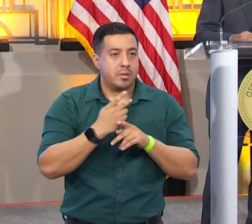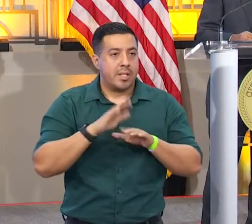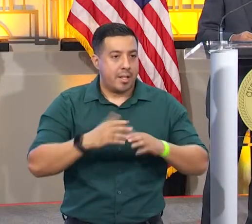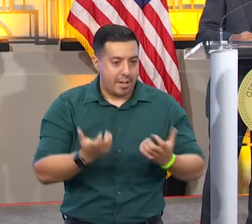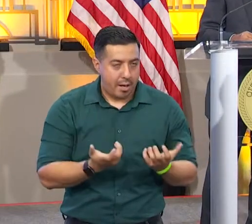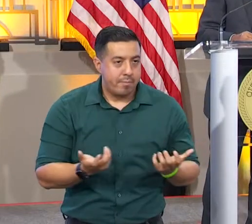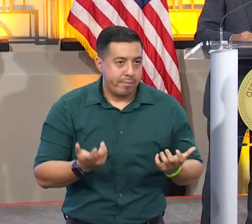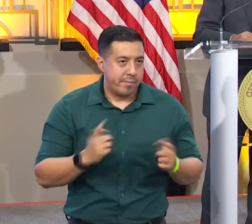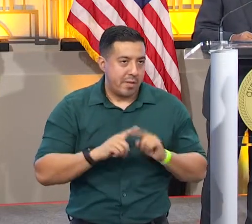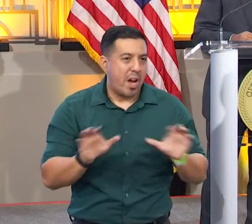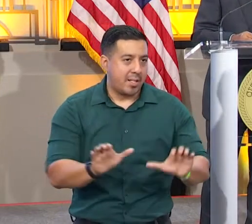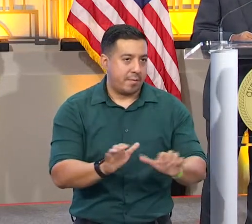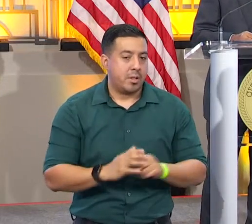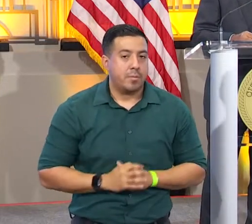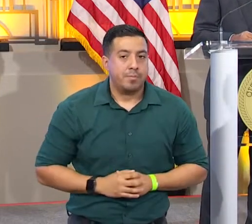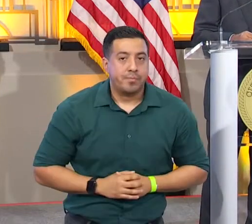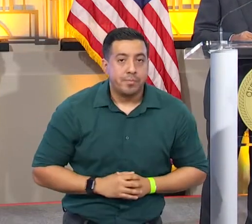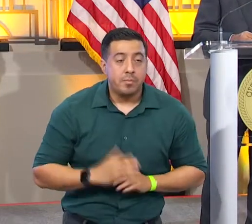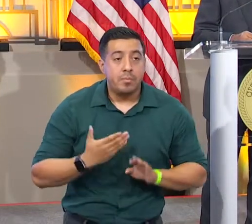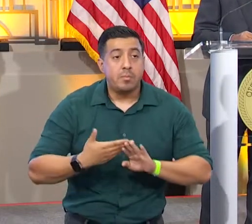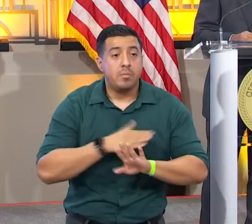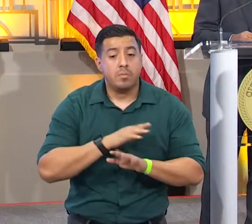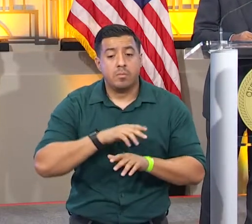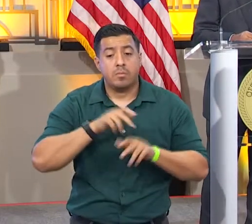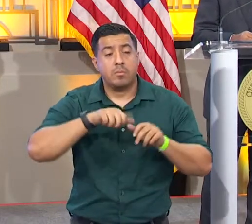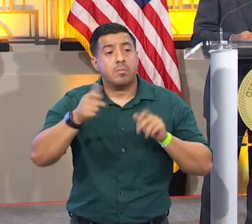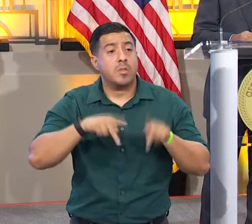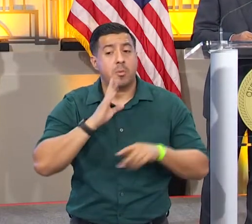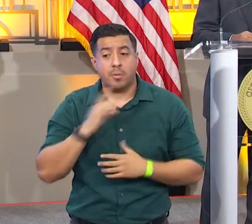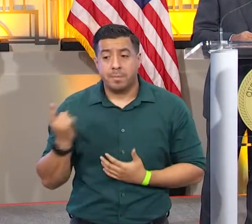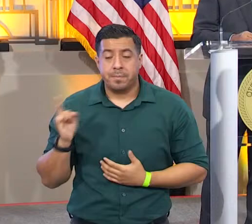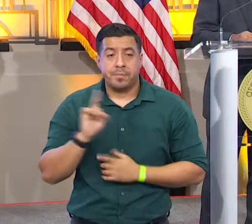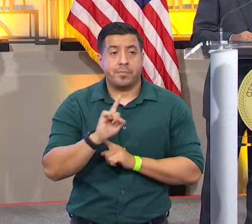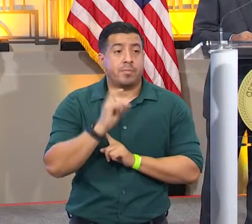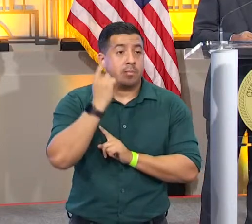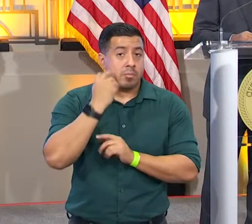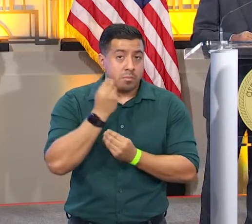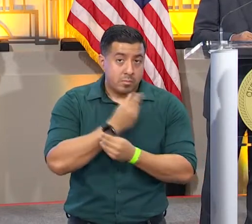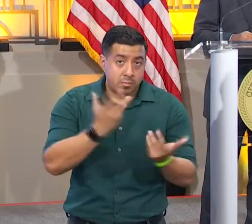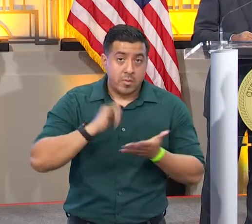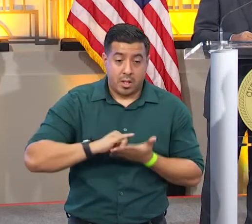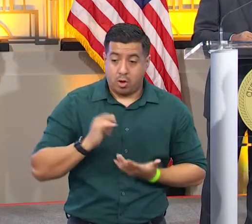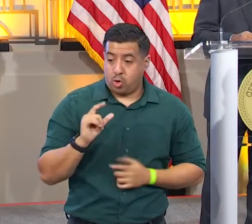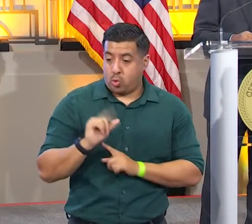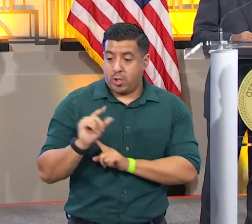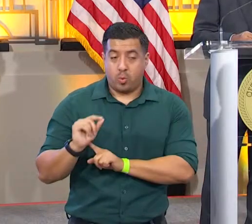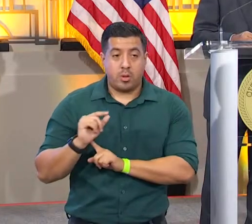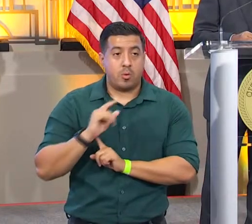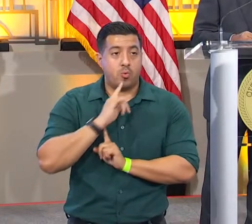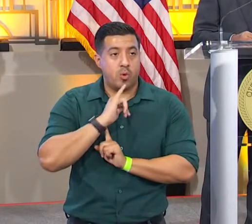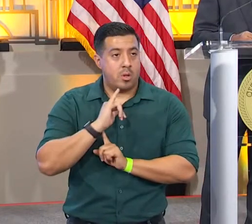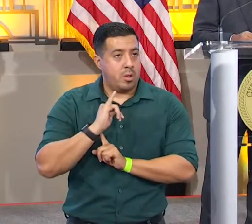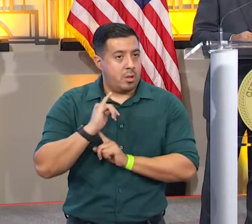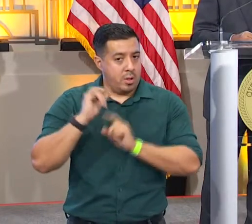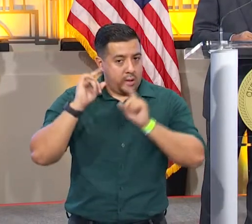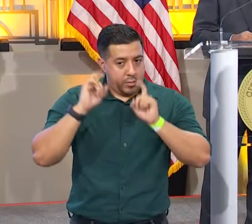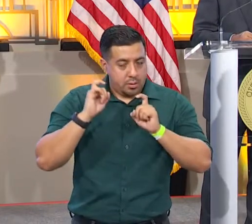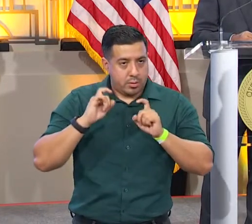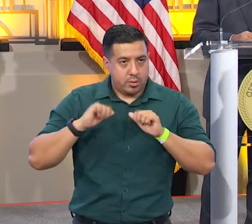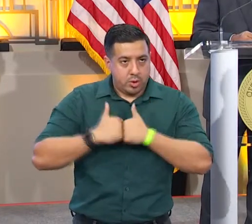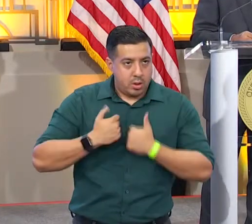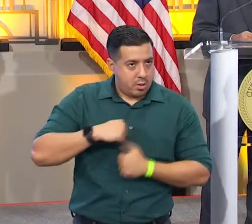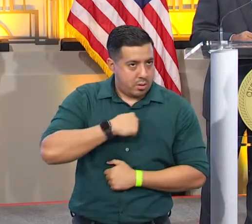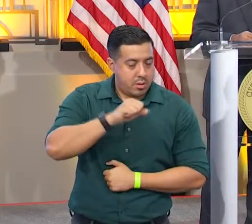over to the next speaker, I want to acknowledge that 2020 has really, really tested us. But make